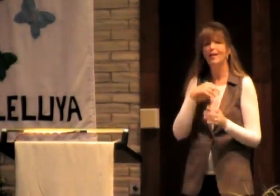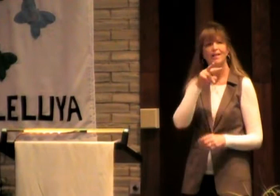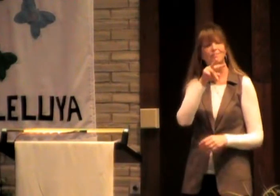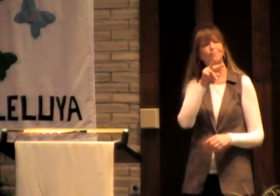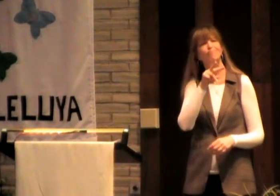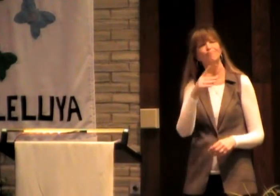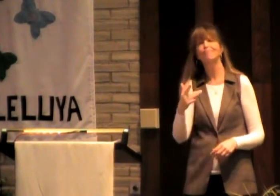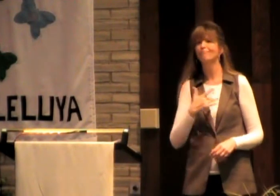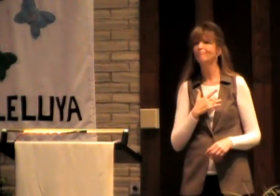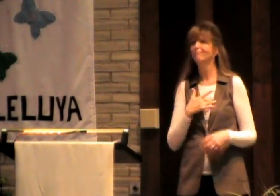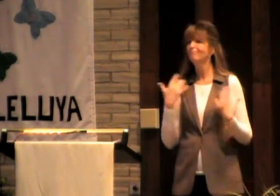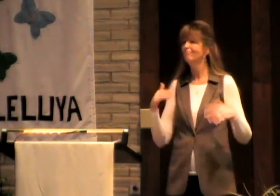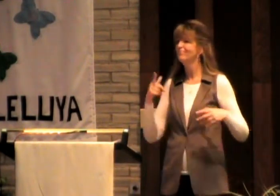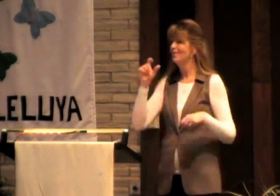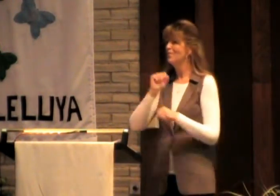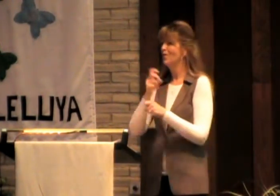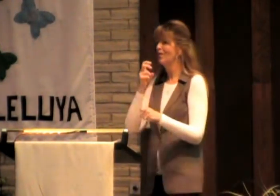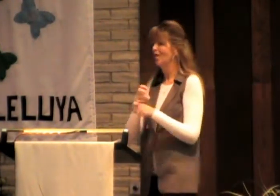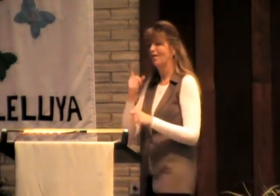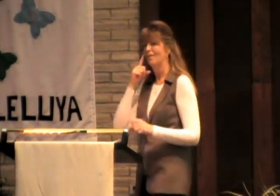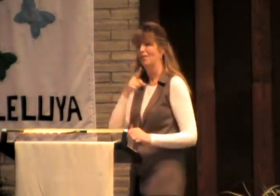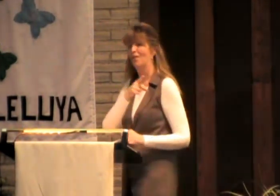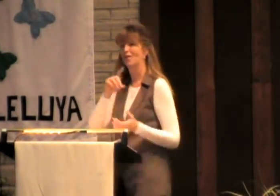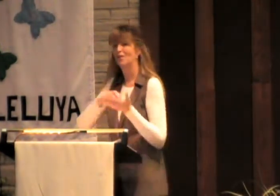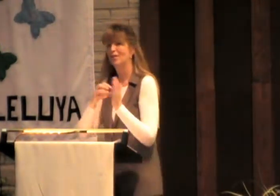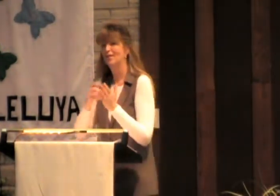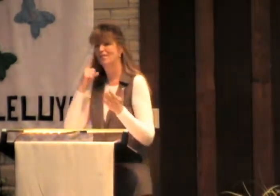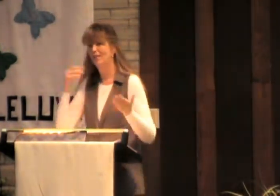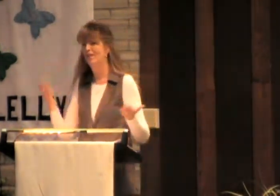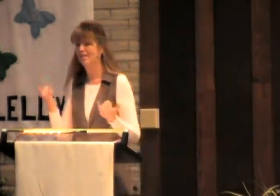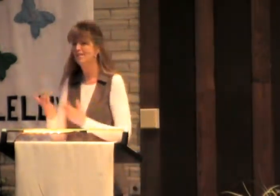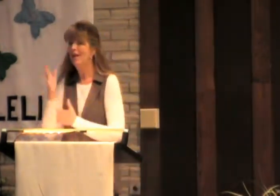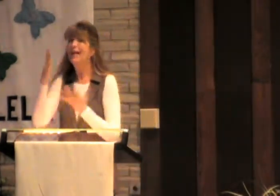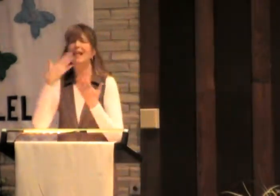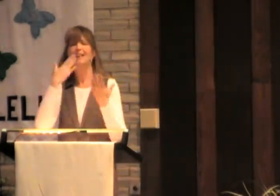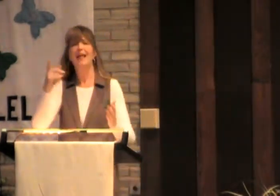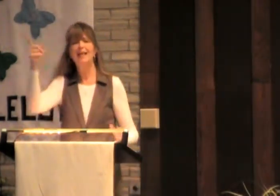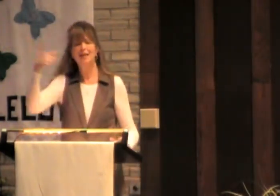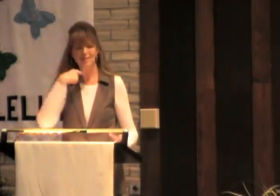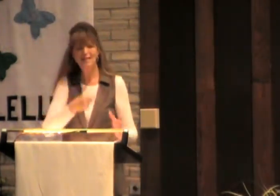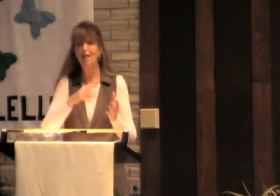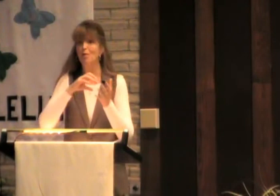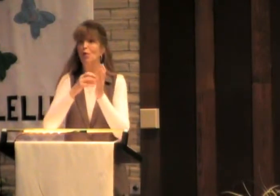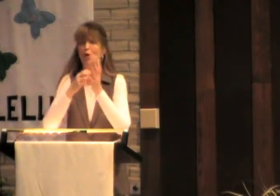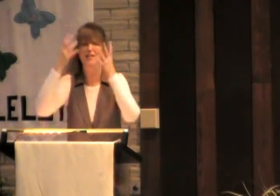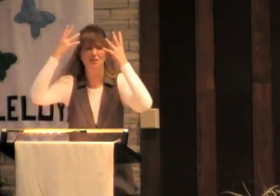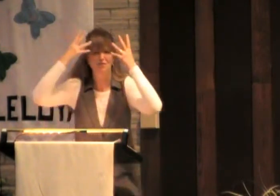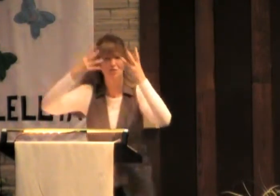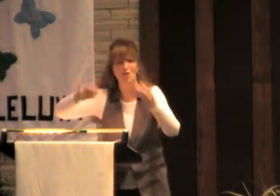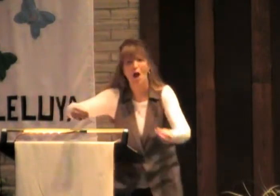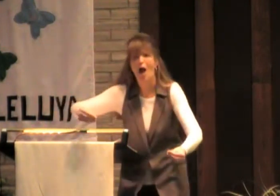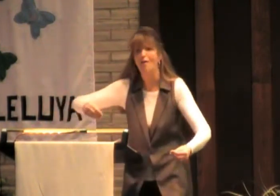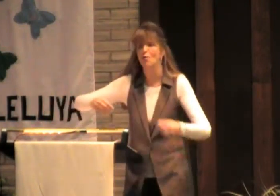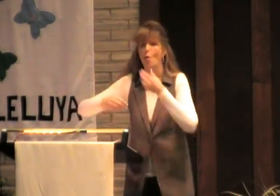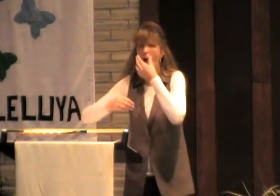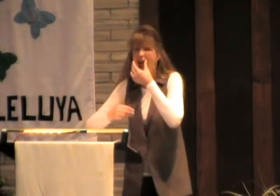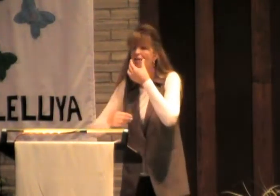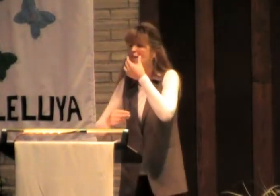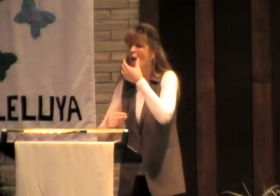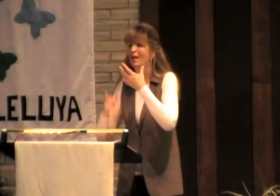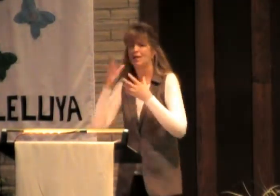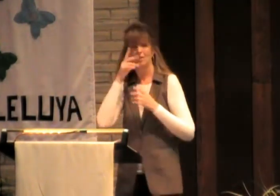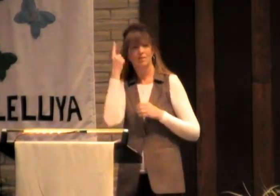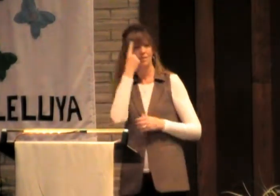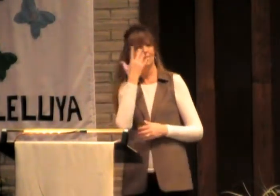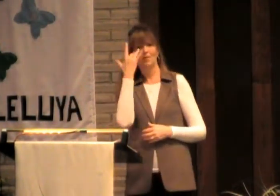them? I said, I don't want them to burn. I want them to be soft. And I'm like, oh, that's nice of him. You know, he really worked hard for you guys this morning making those cookies. So please thank him because